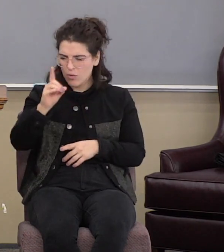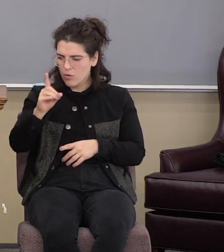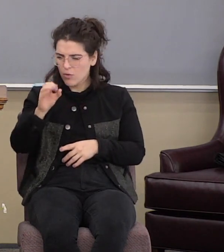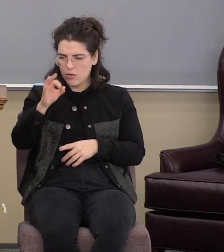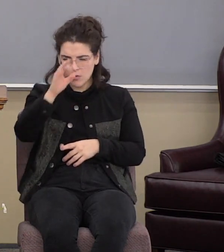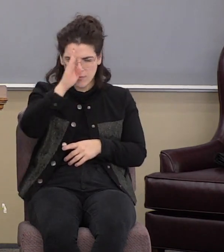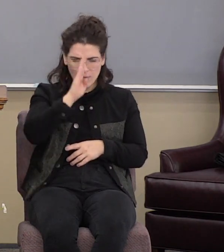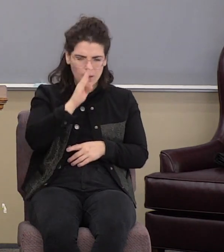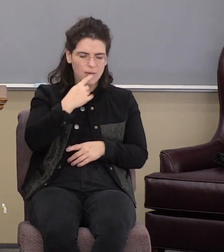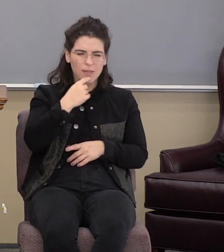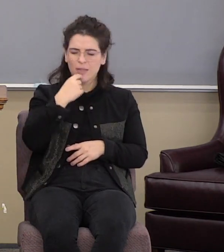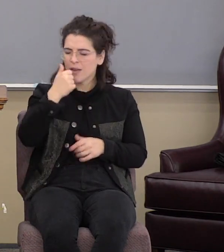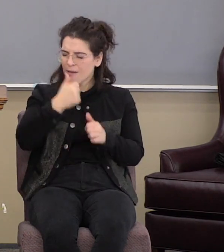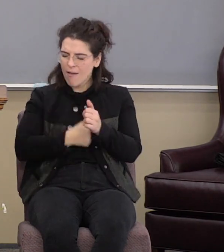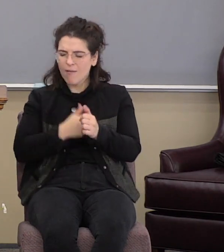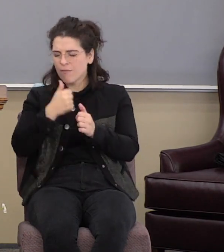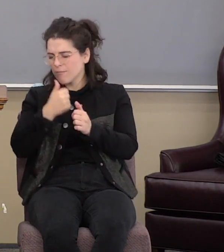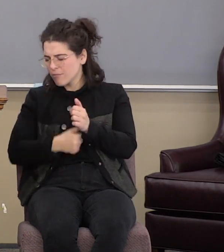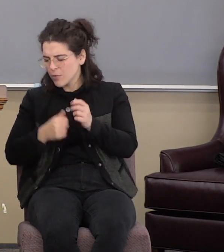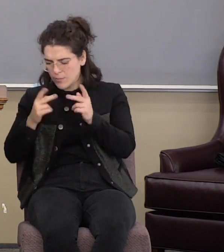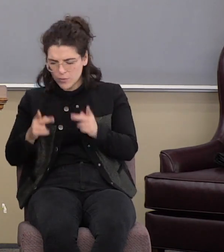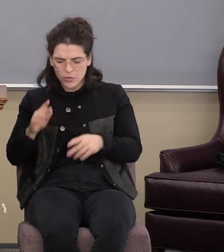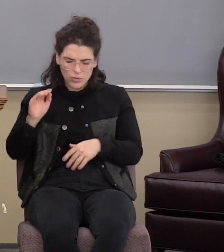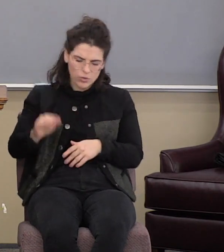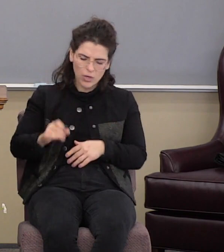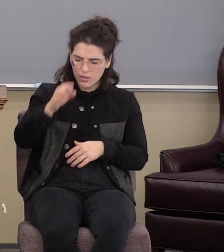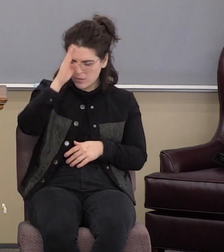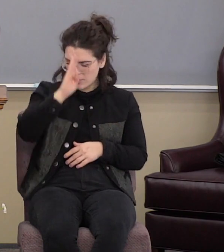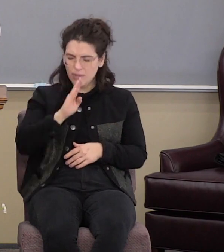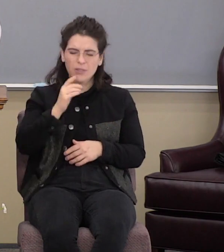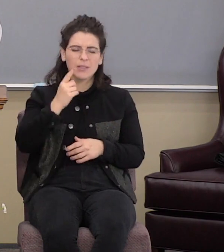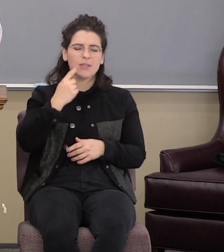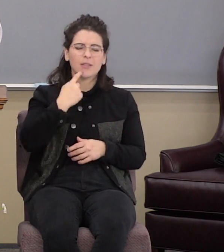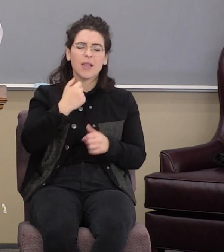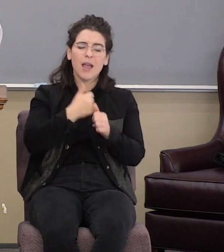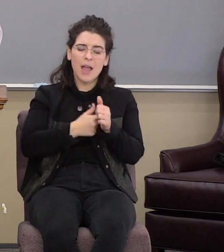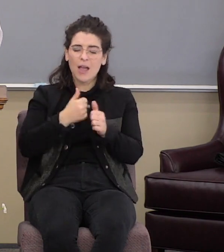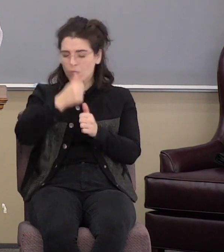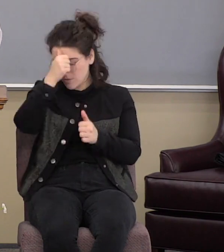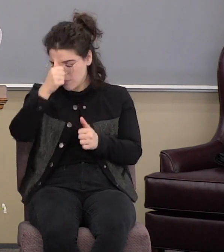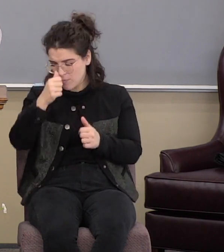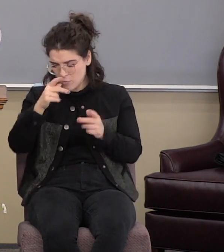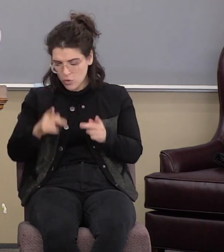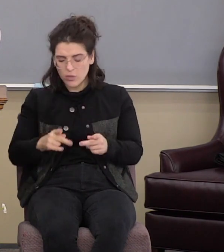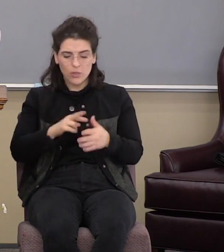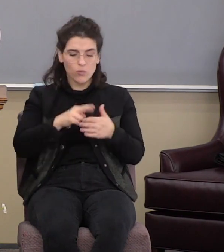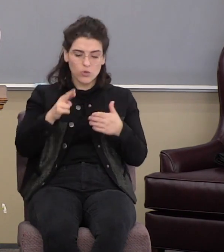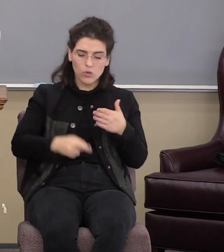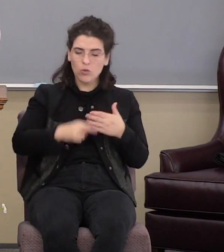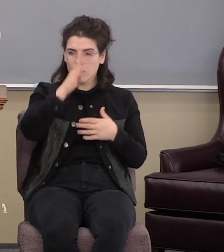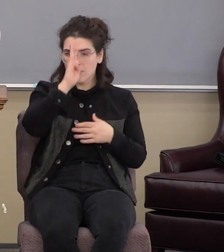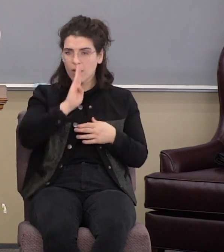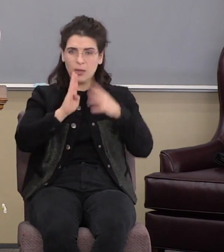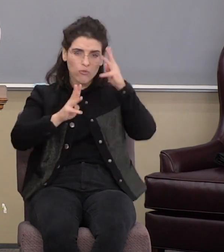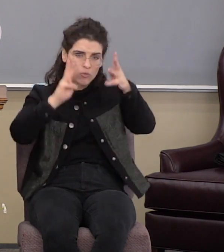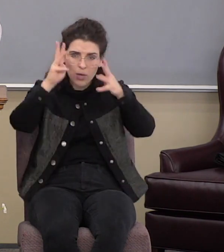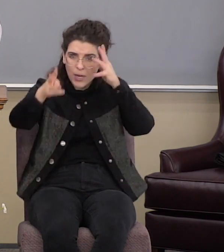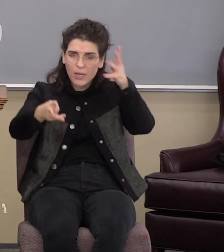every person is a child of God. He's saying every person is the result of God's creation.